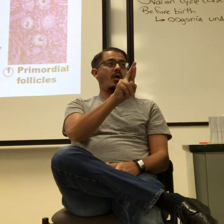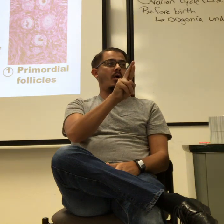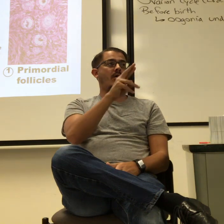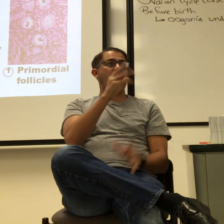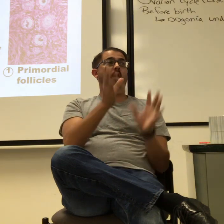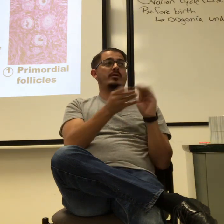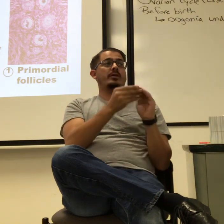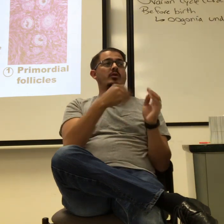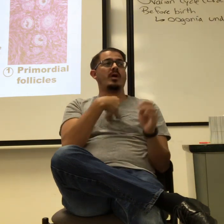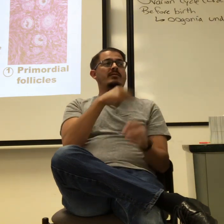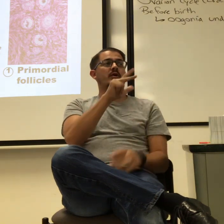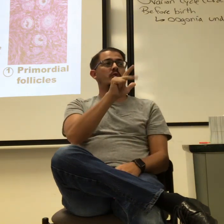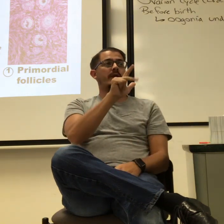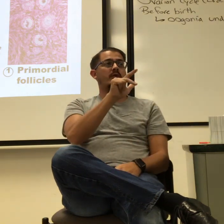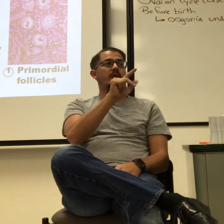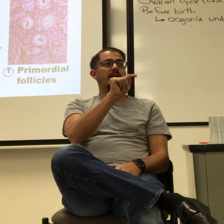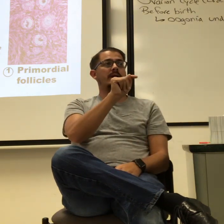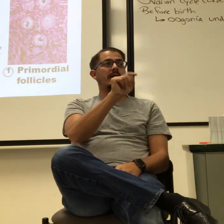tetrads.